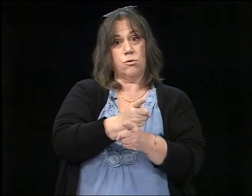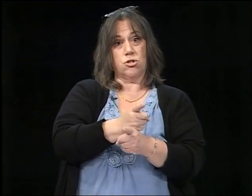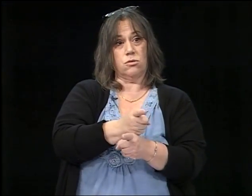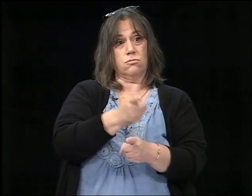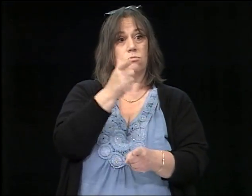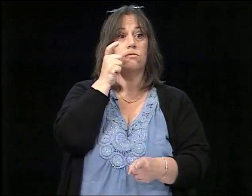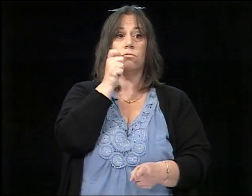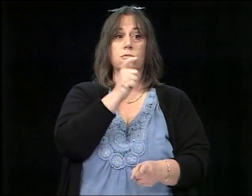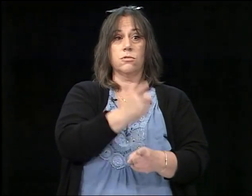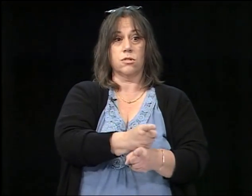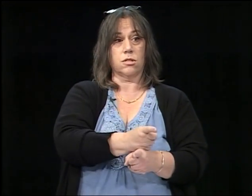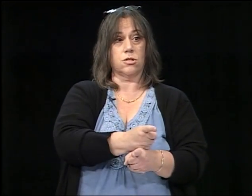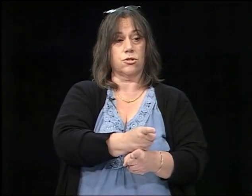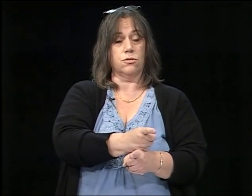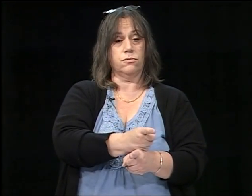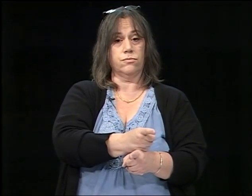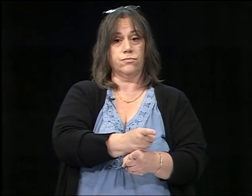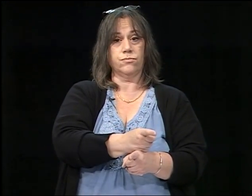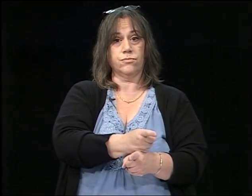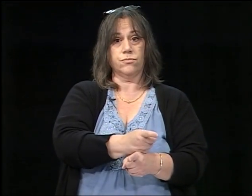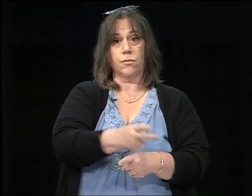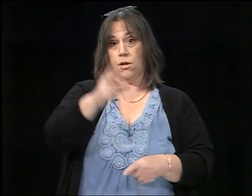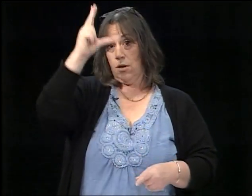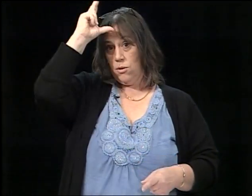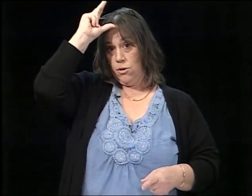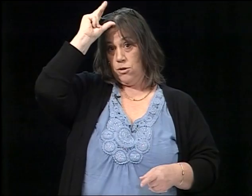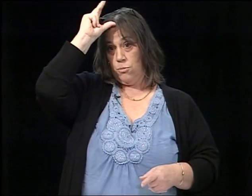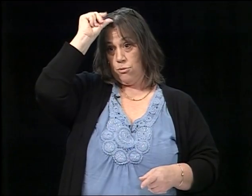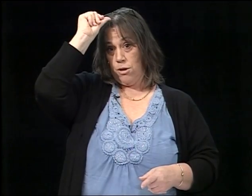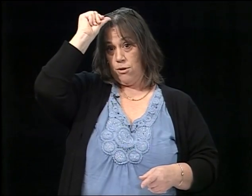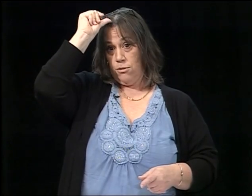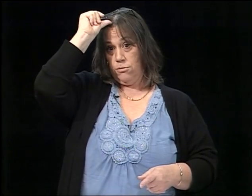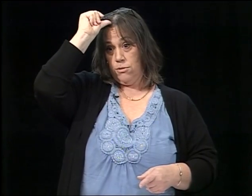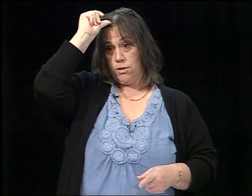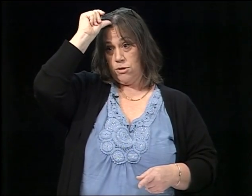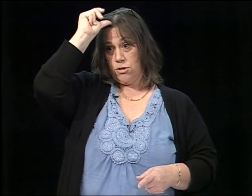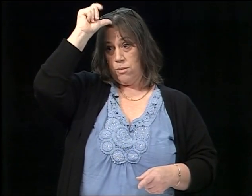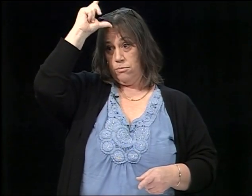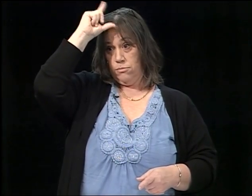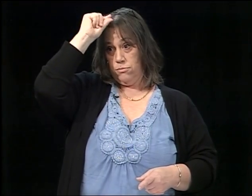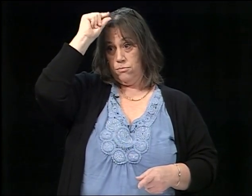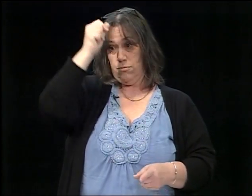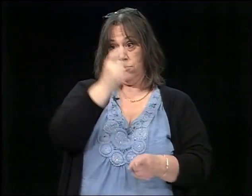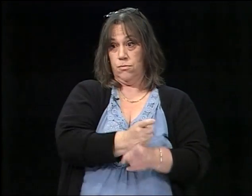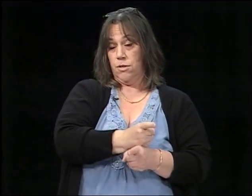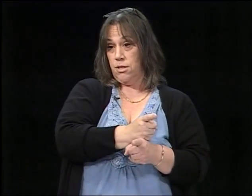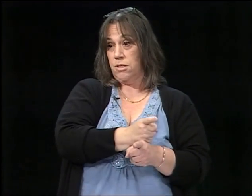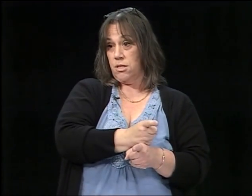you. Sister. Your brother is at the top, and he's the same.